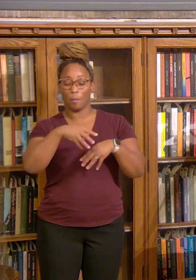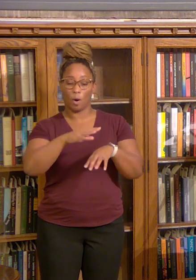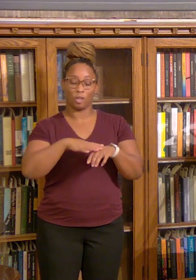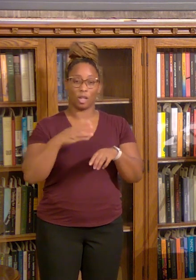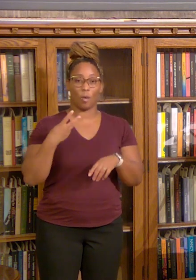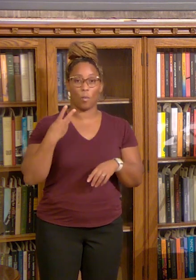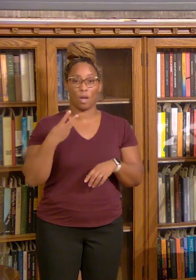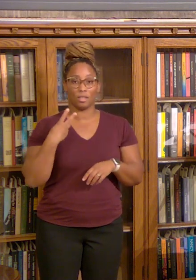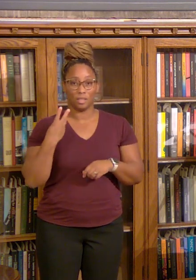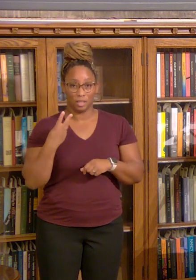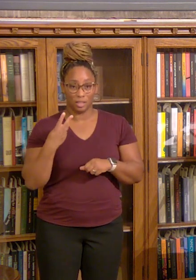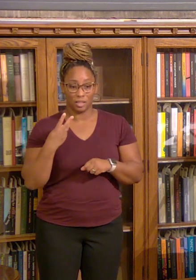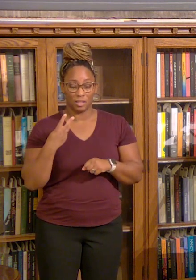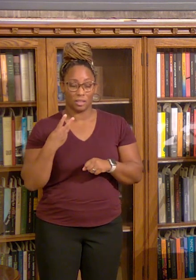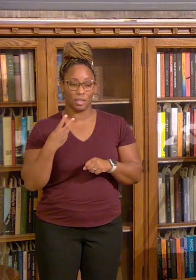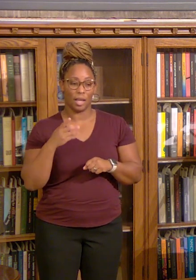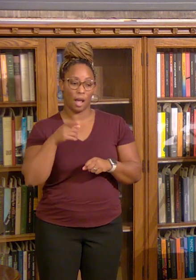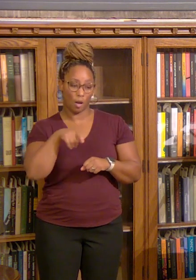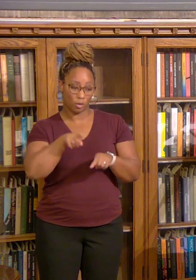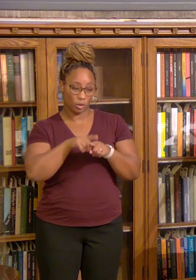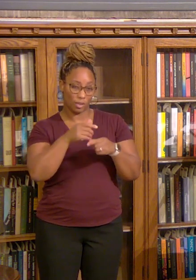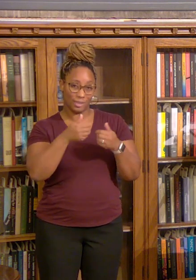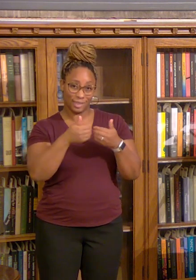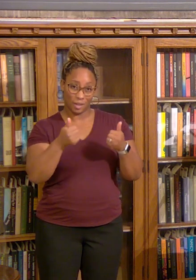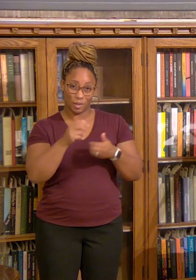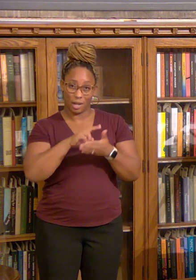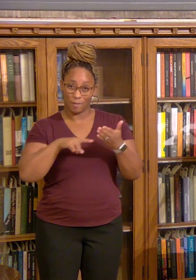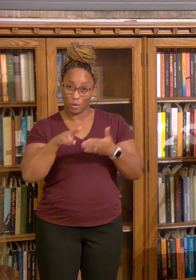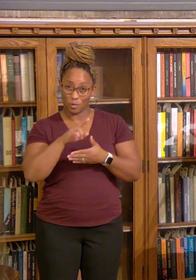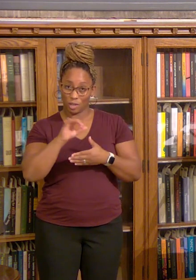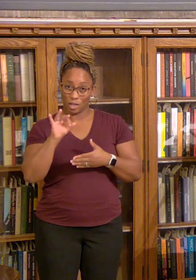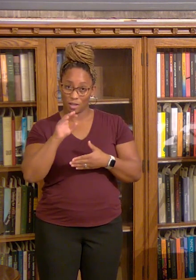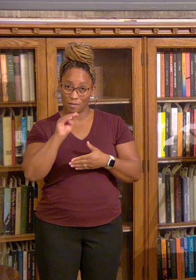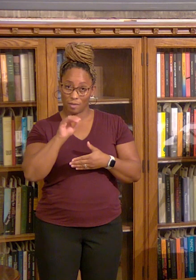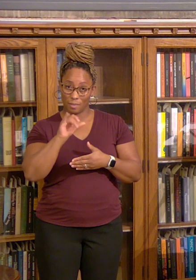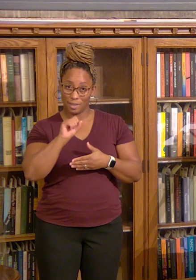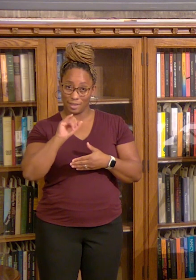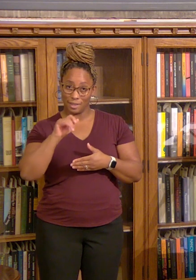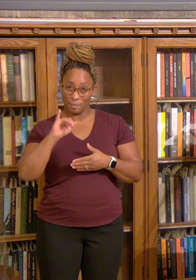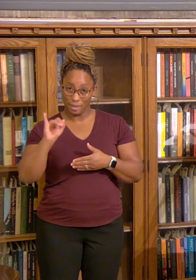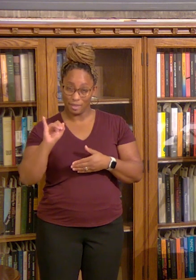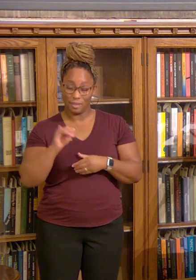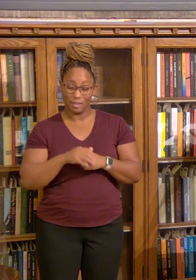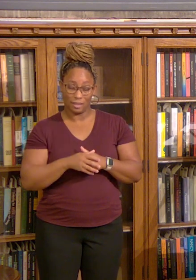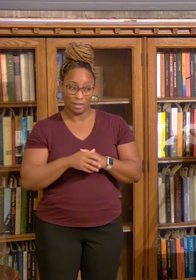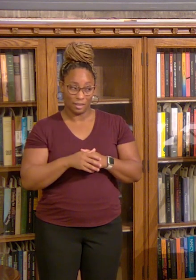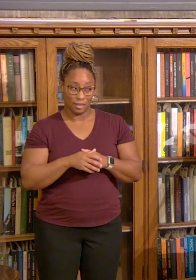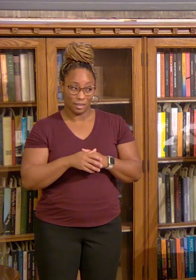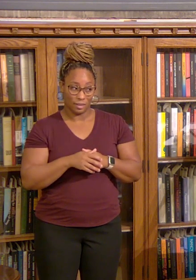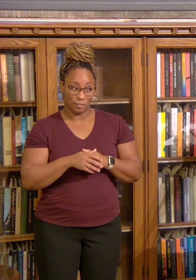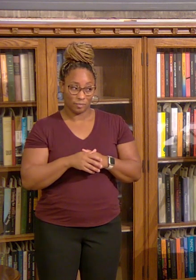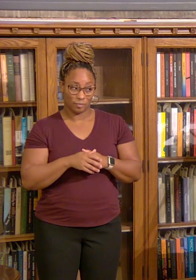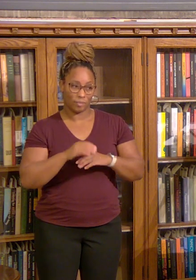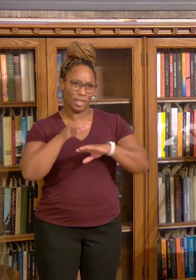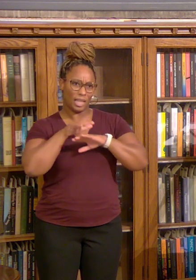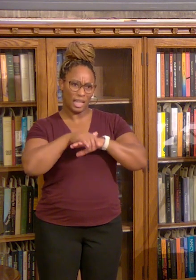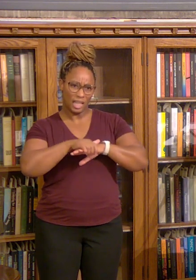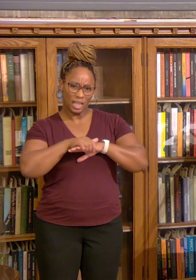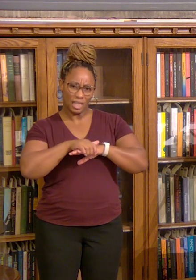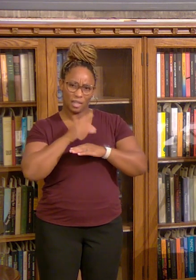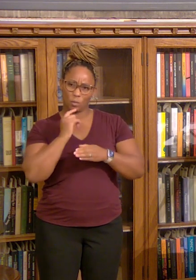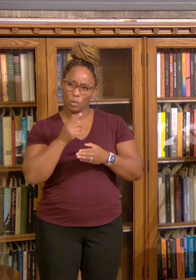Vera's campaign for admission to the segregated University of Missippi Mississippi England was completely